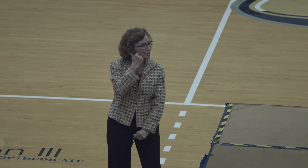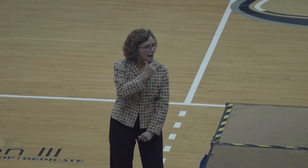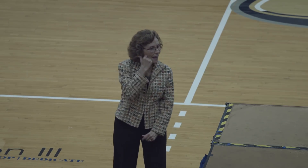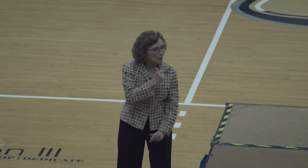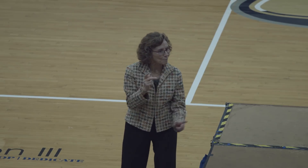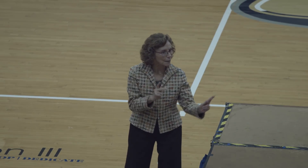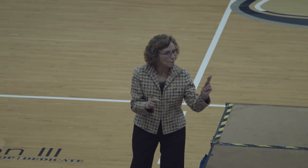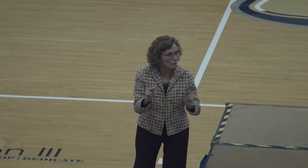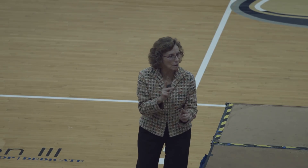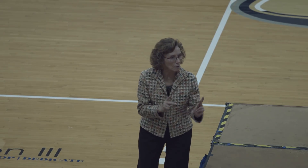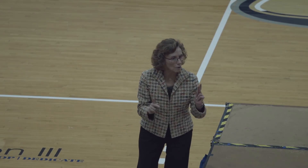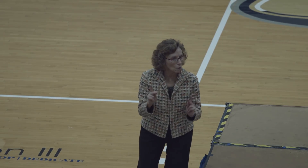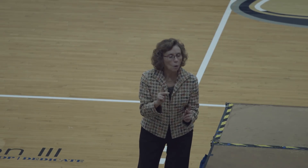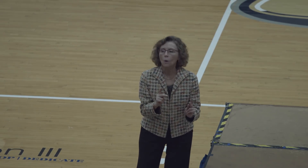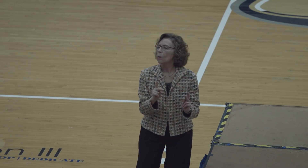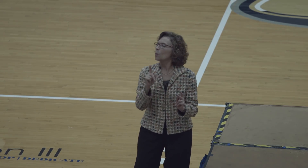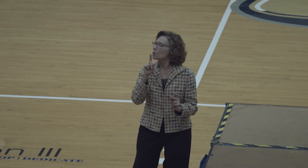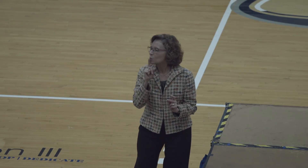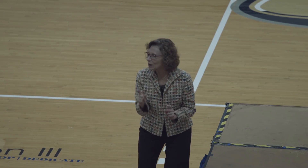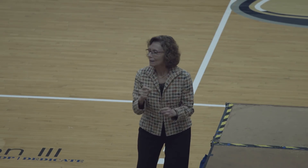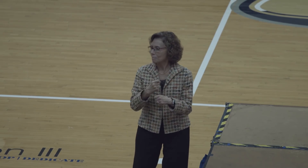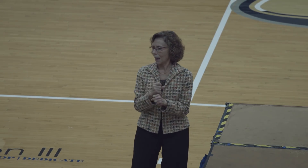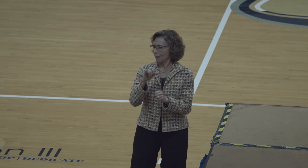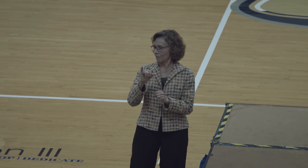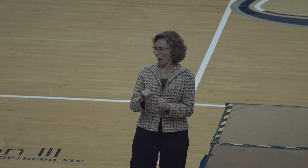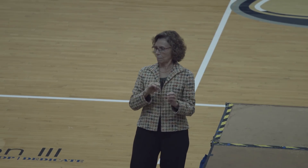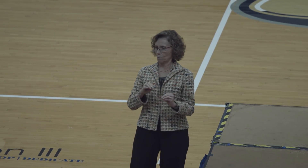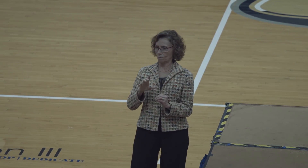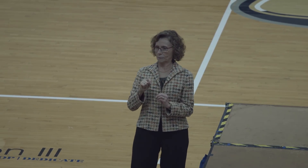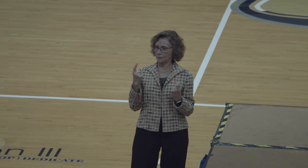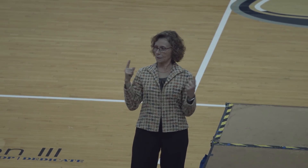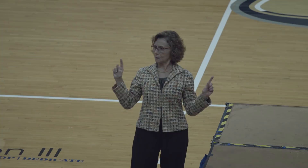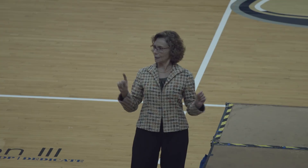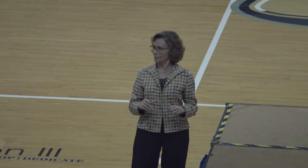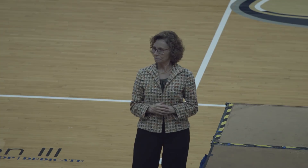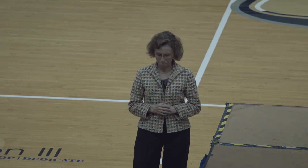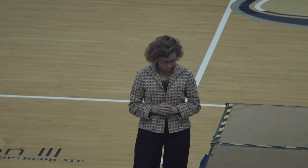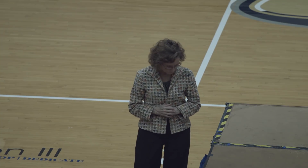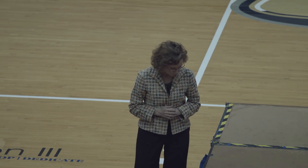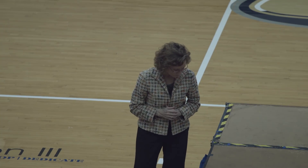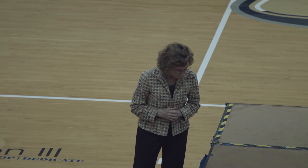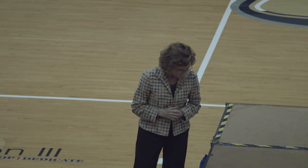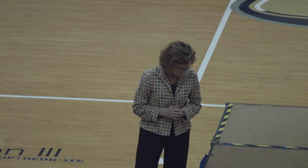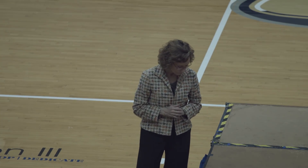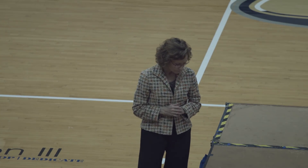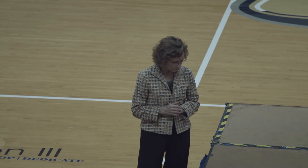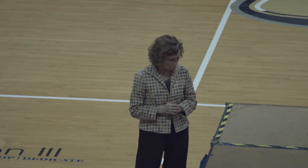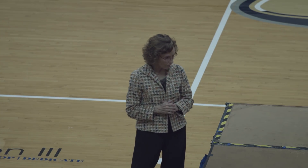represents all of the everyday people that made that movement successful.